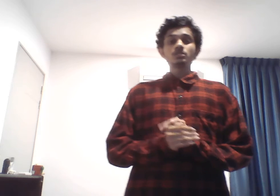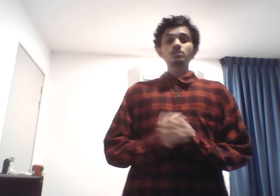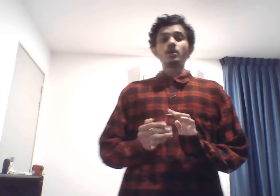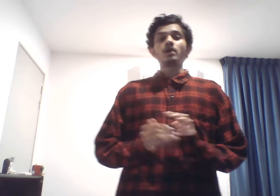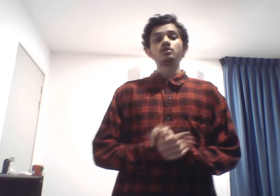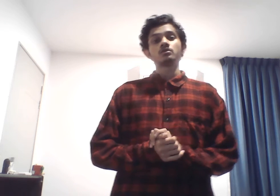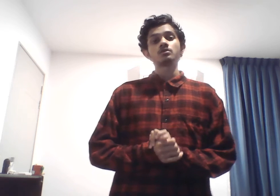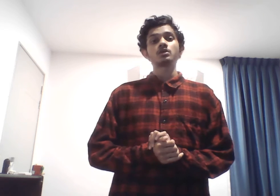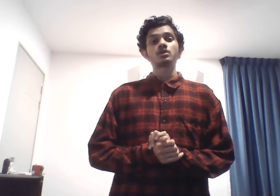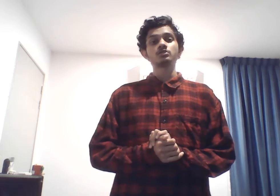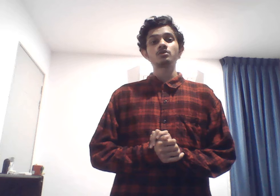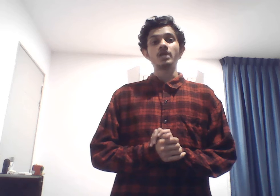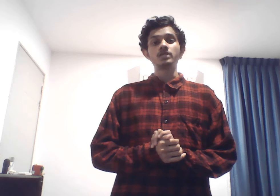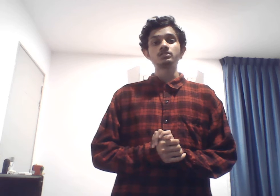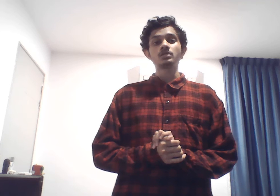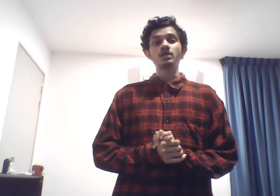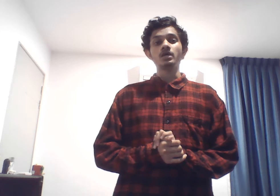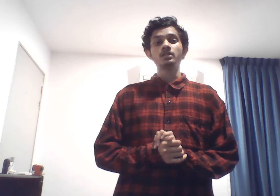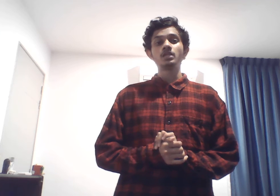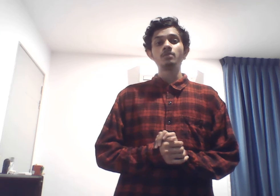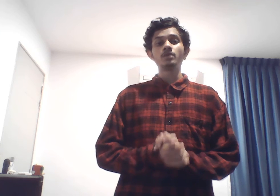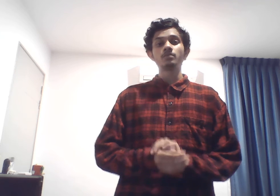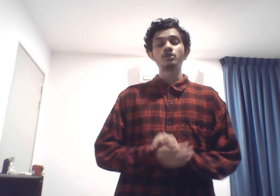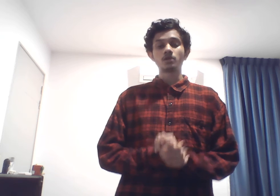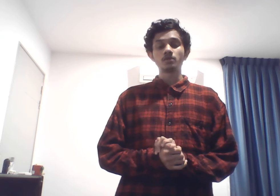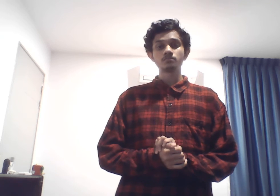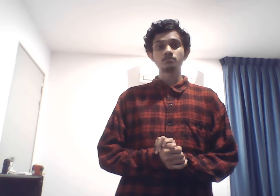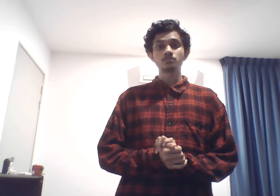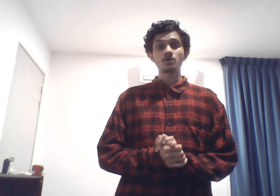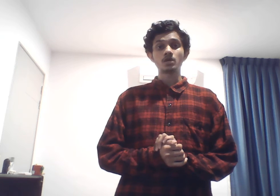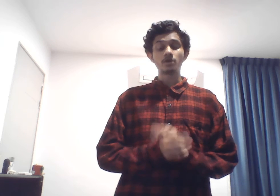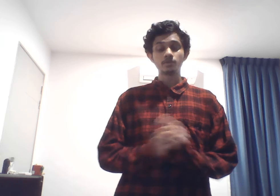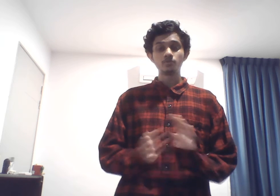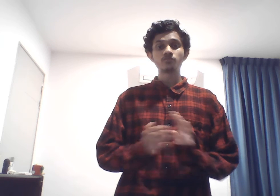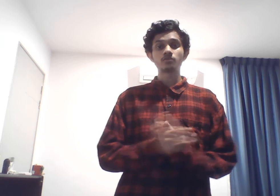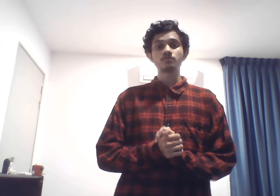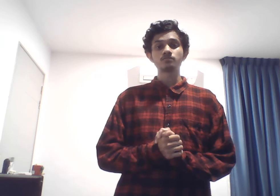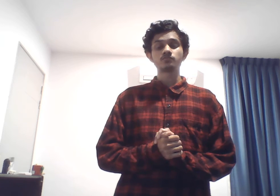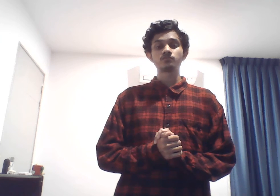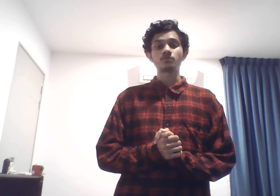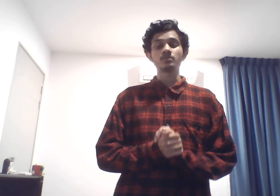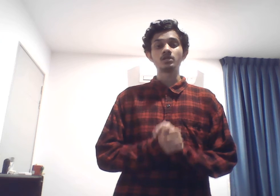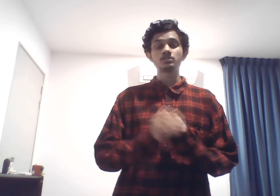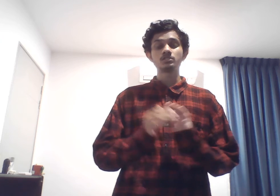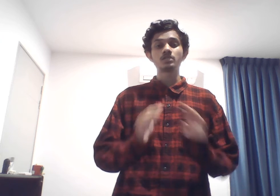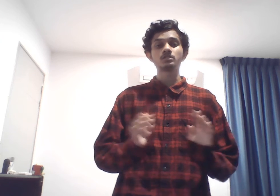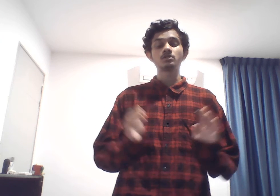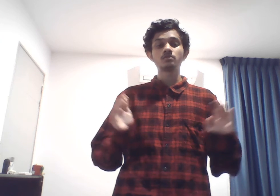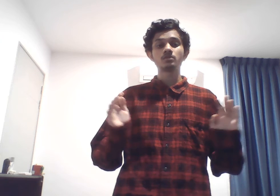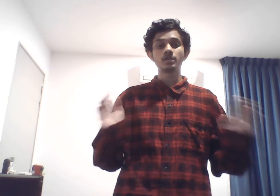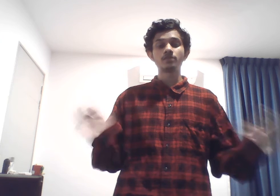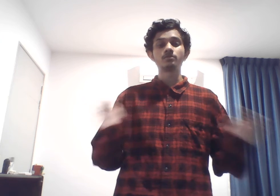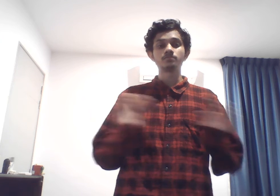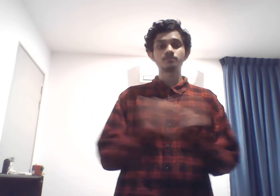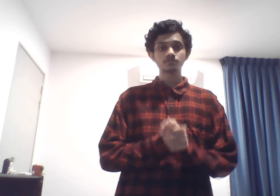Excision is where clitoral glands and the labia minora are removed from the genital area.